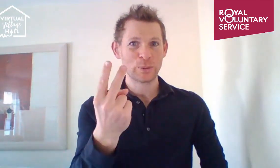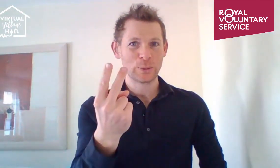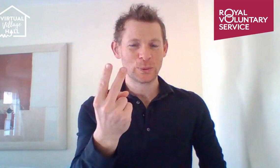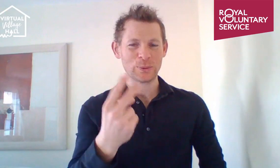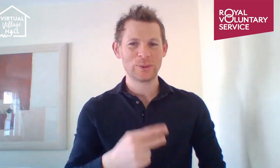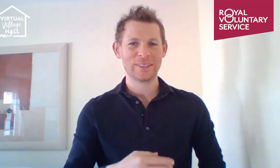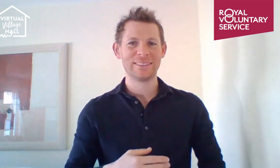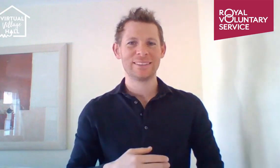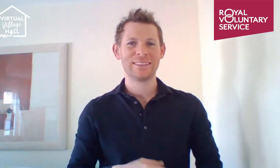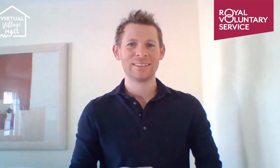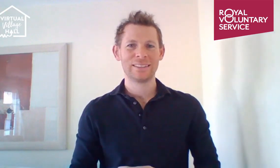number 2,